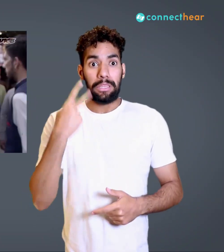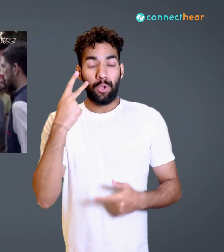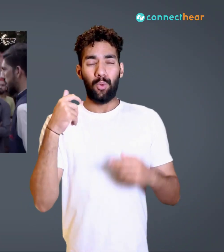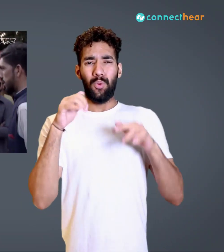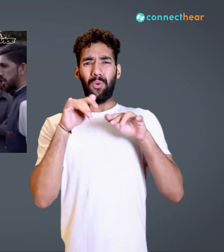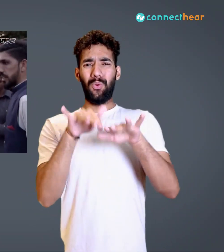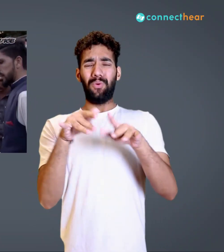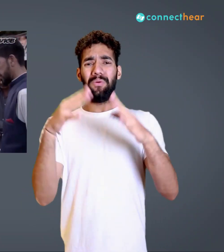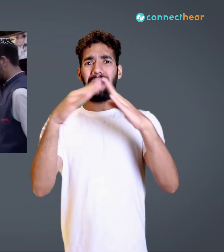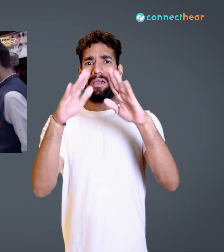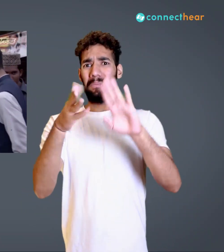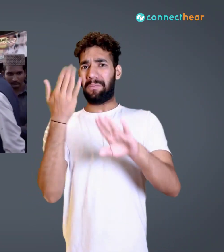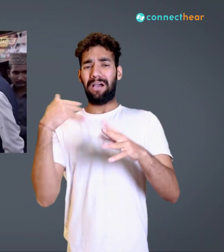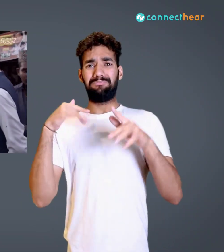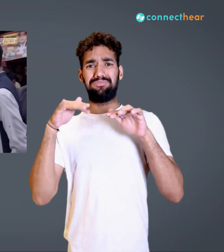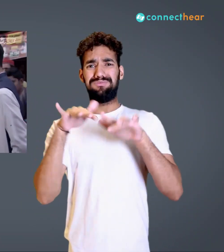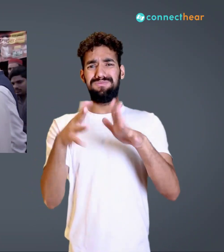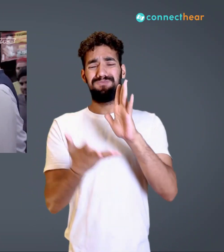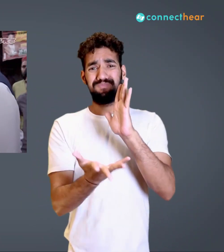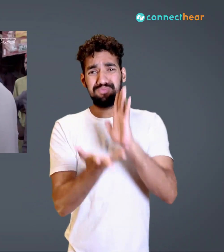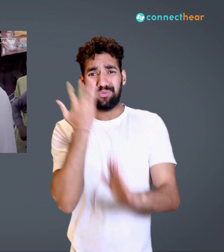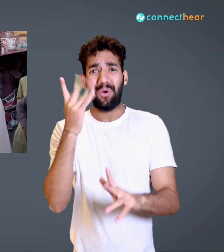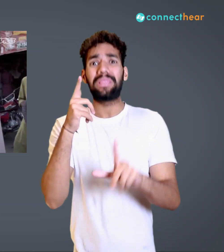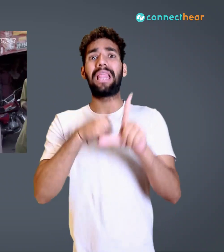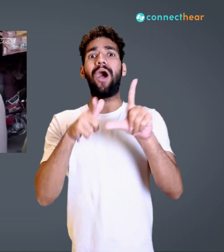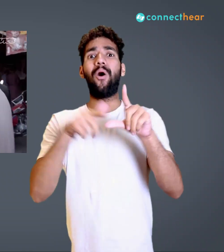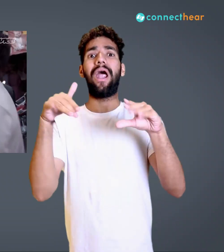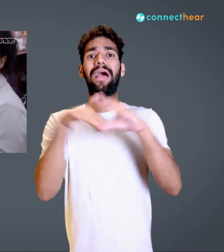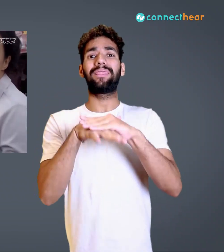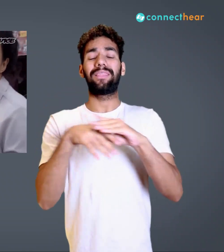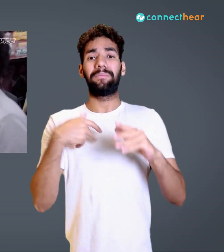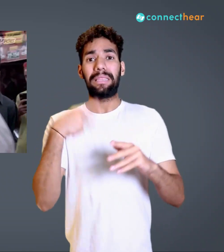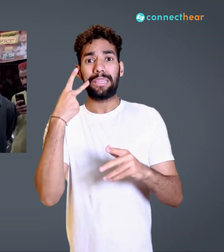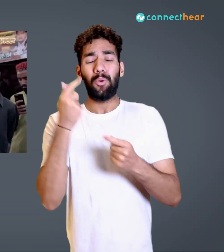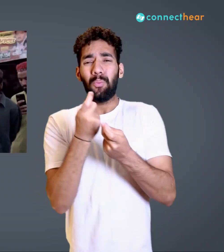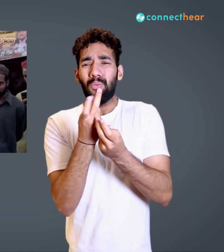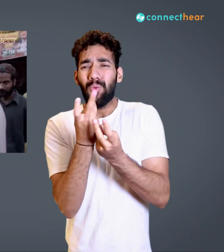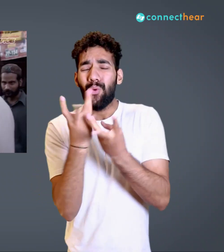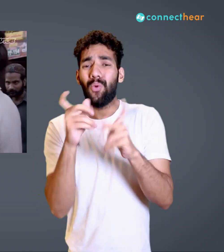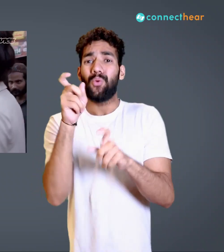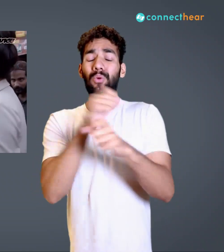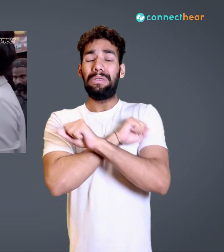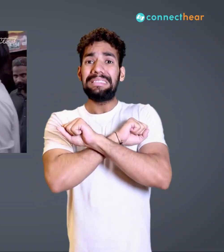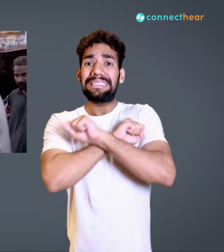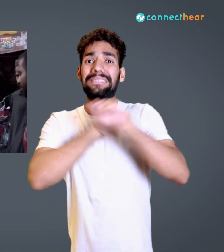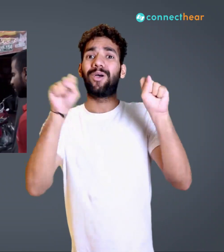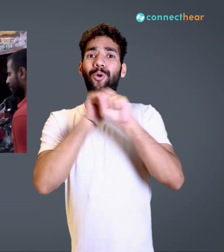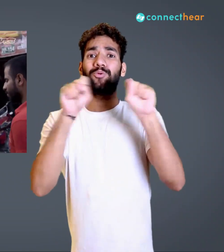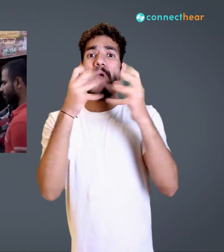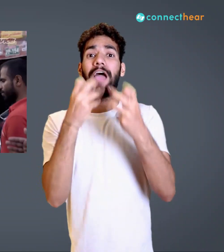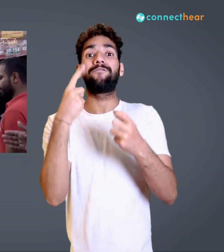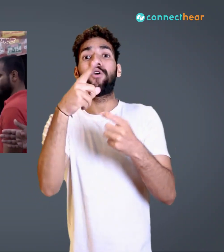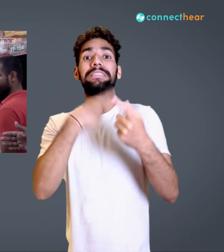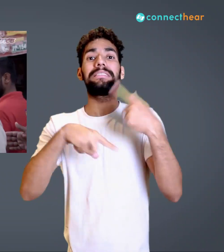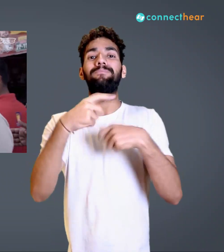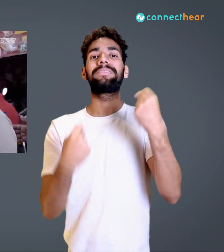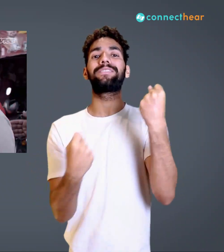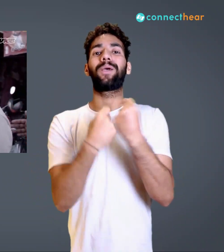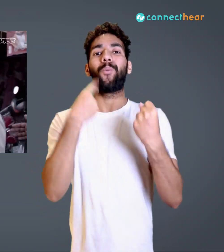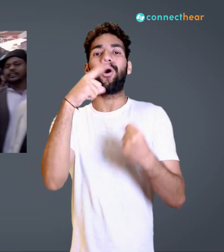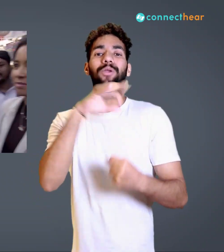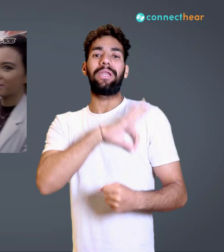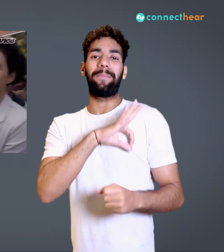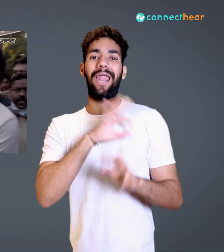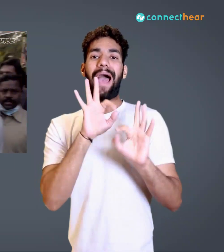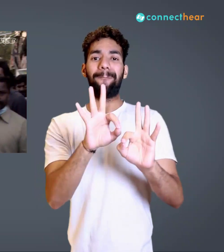So this is a very hectic entrance to Imran Khan's residency here in Lahore right now, and as you can see there's a lot of people that have shown up. All these people are supporters of